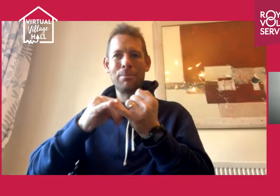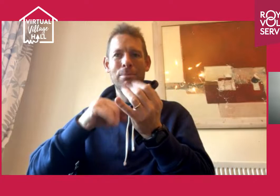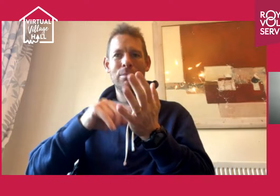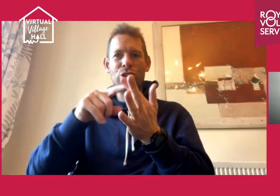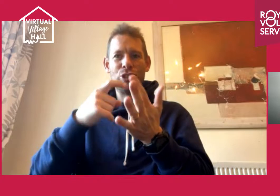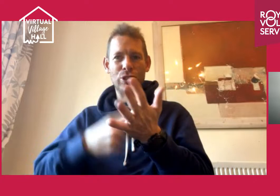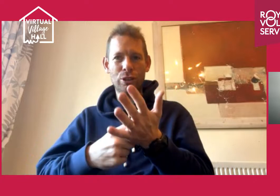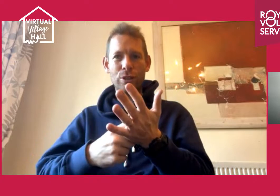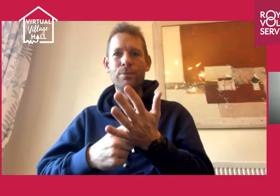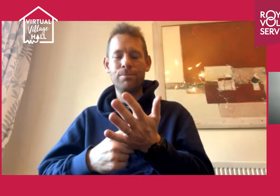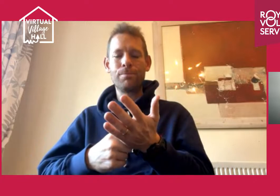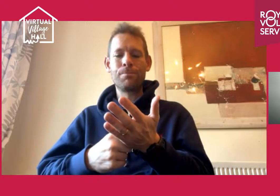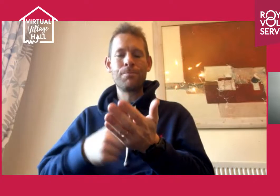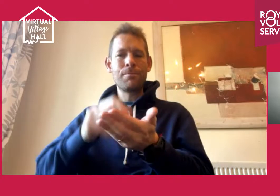That's the sign for hamster.